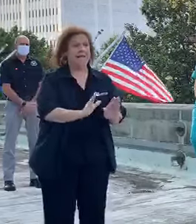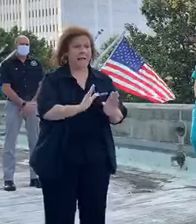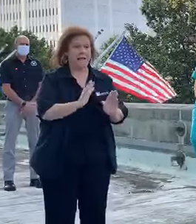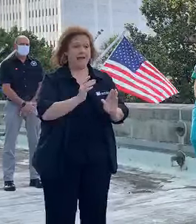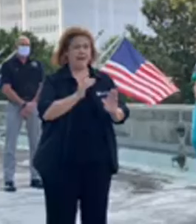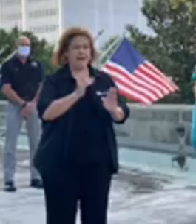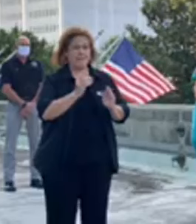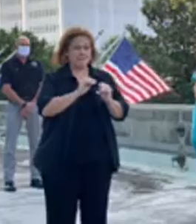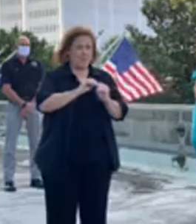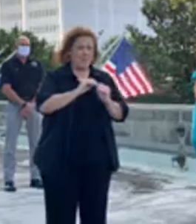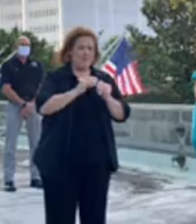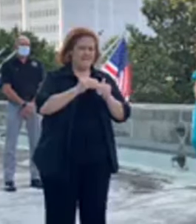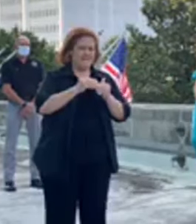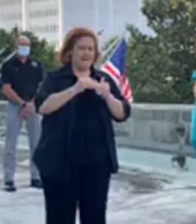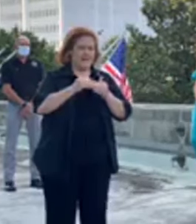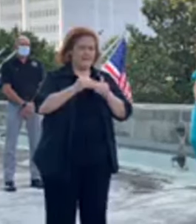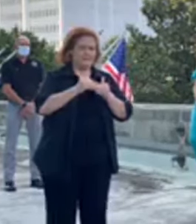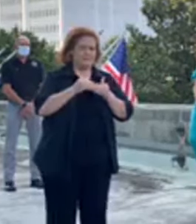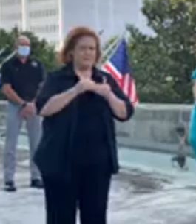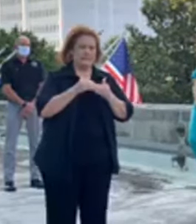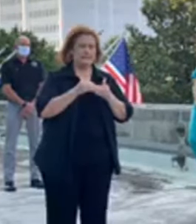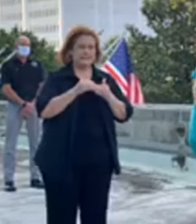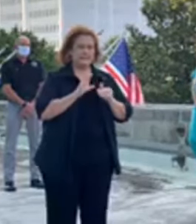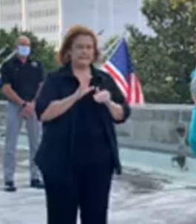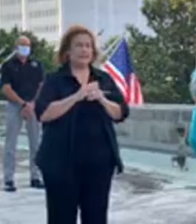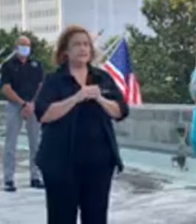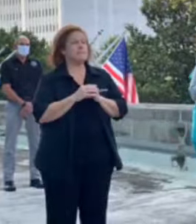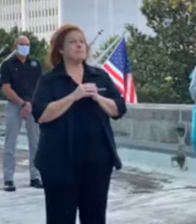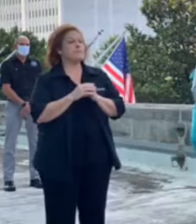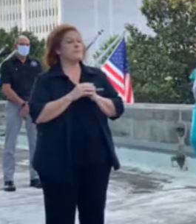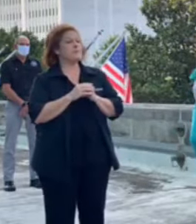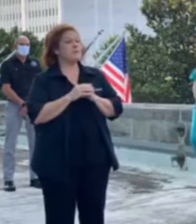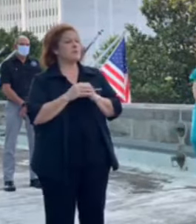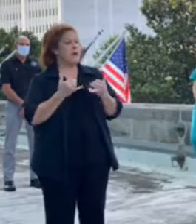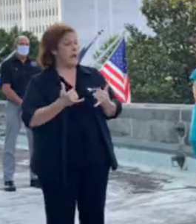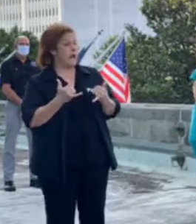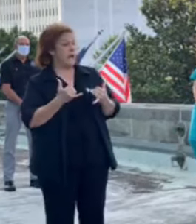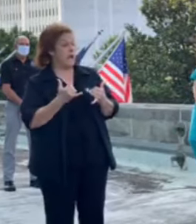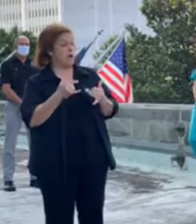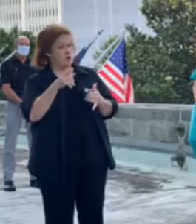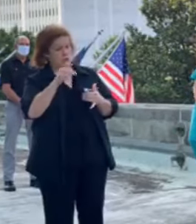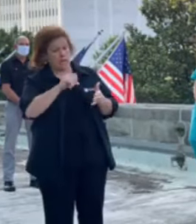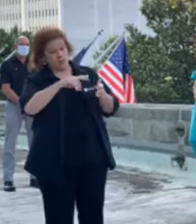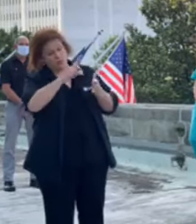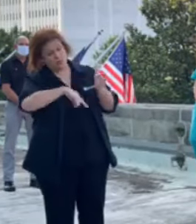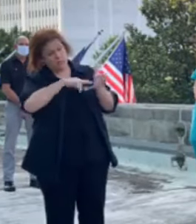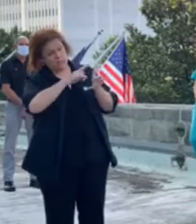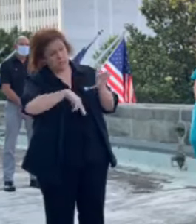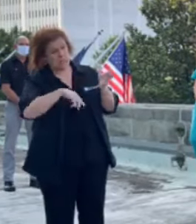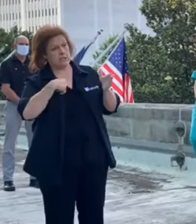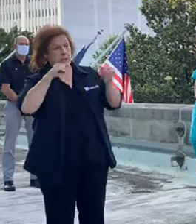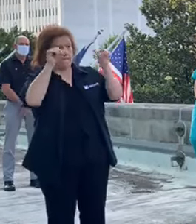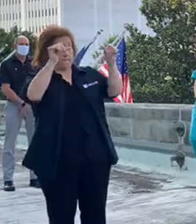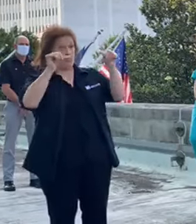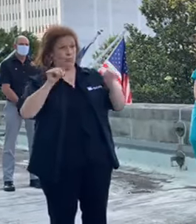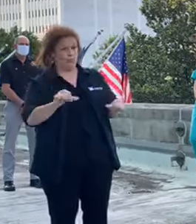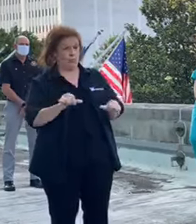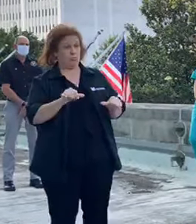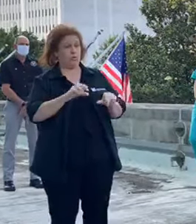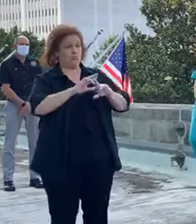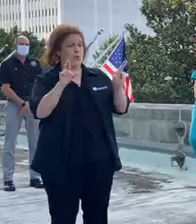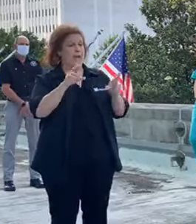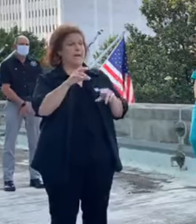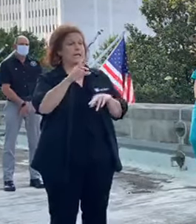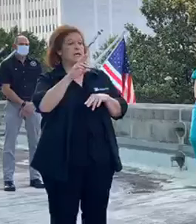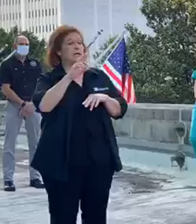of turning on that faucet. You can go right now to our guidelines that we have posted online at